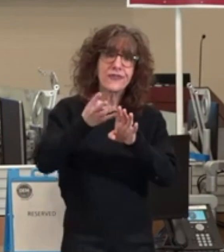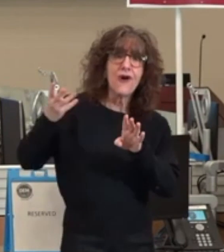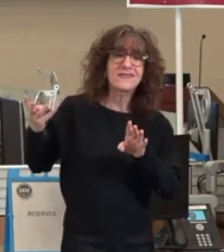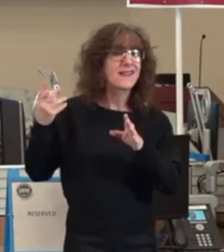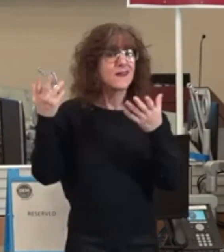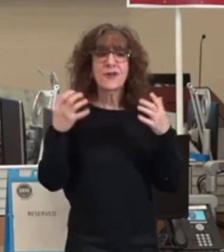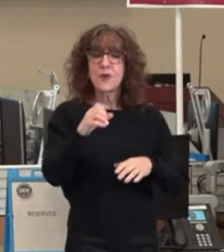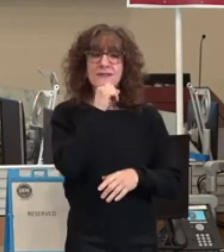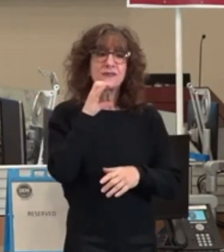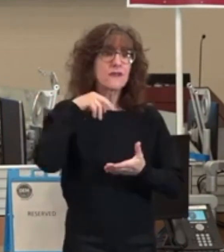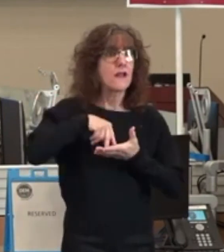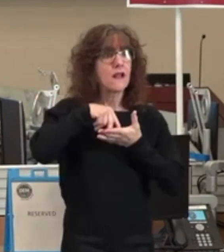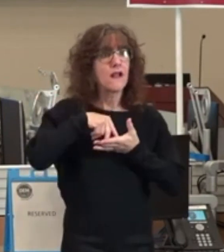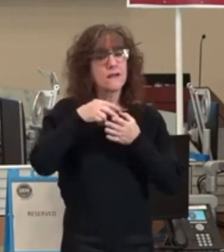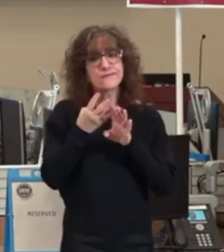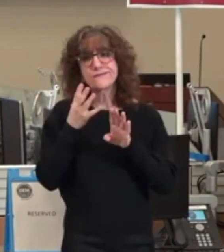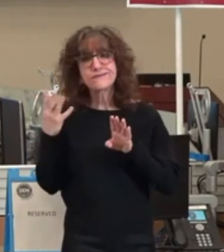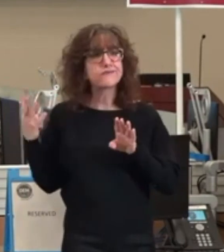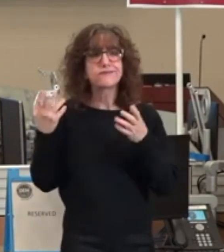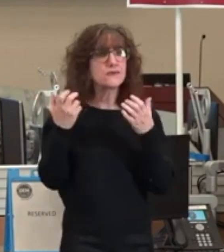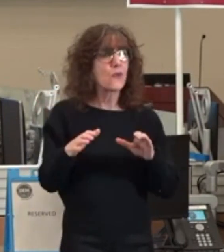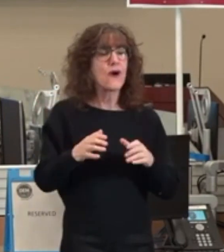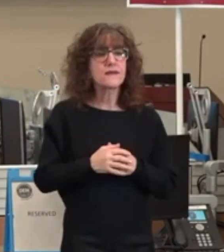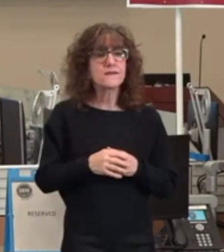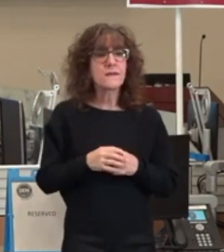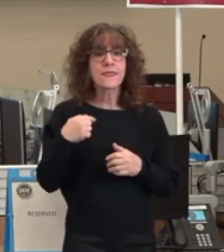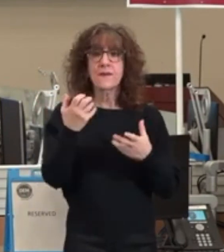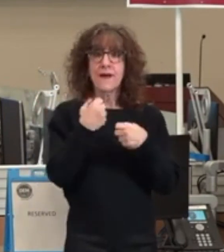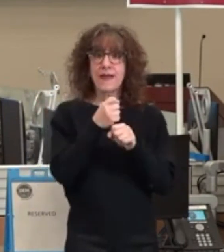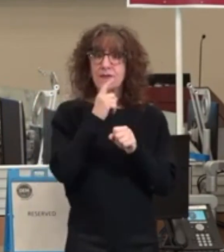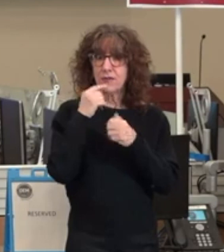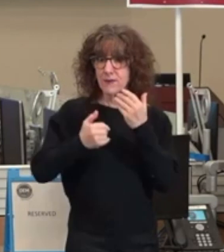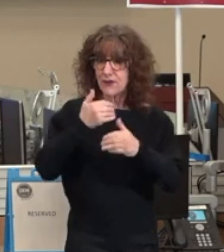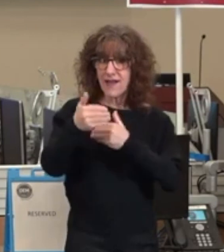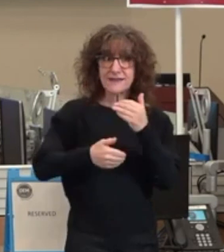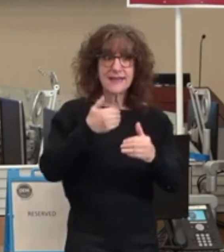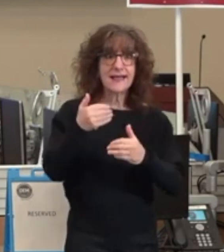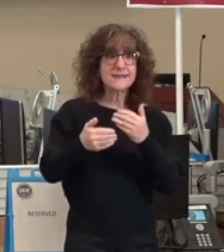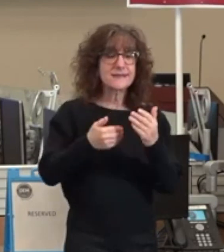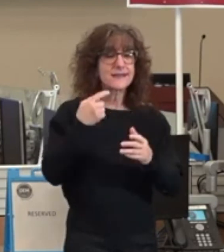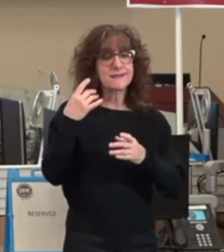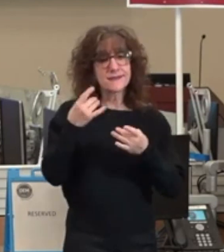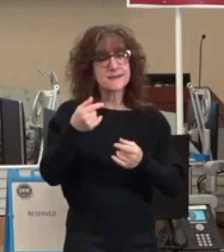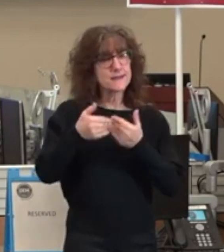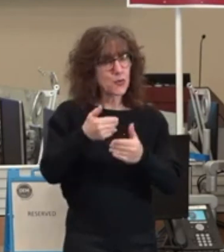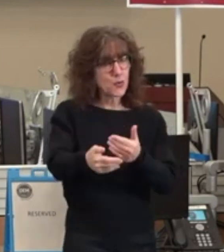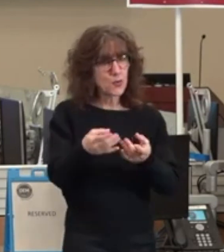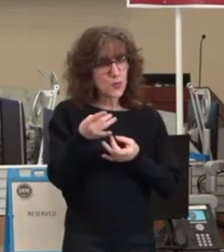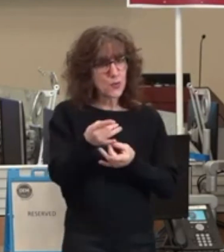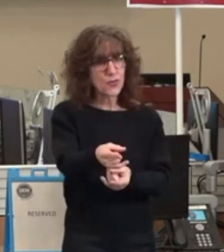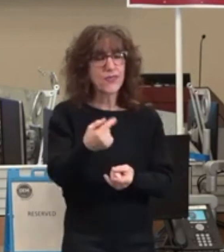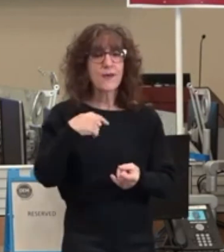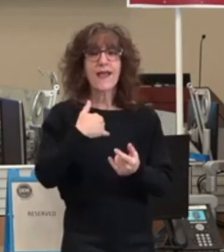don't want our seniors standing in these lines, and we want to make sure that this process is as efficient as possible. And because